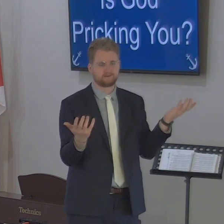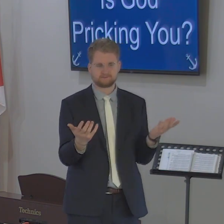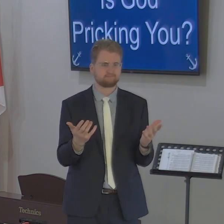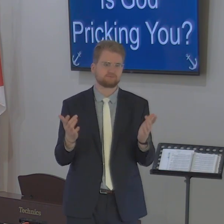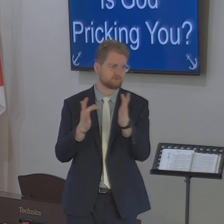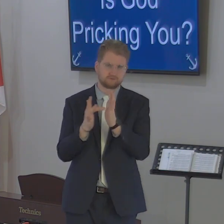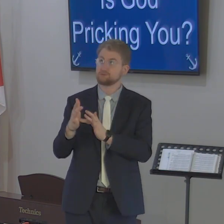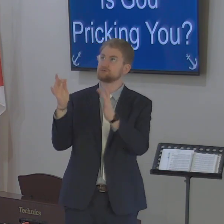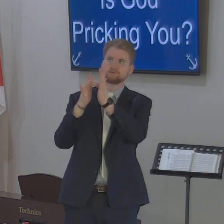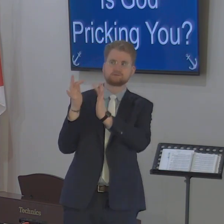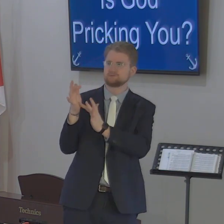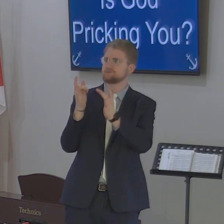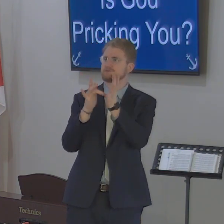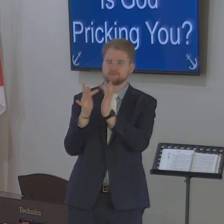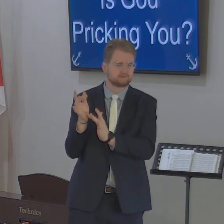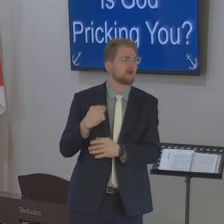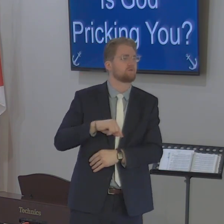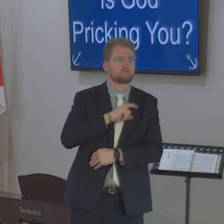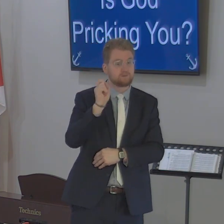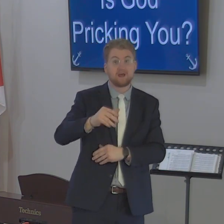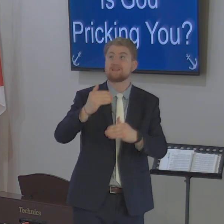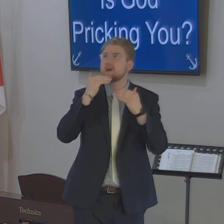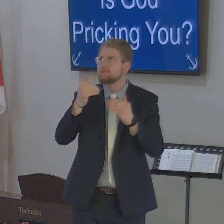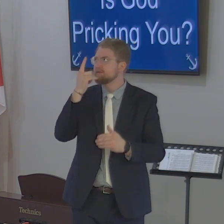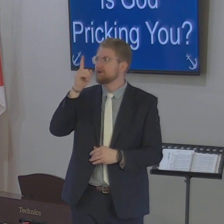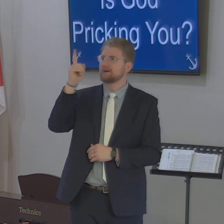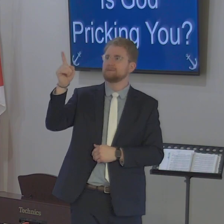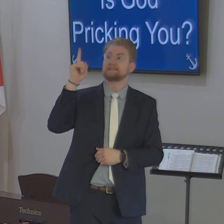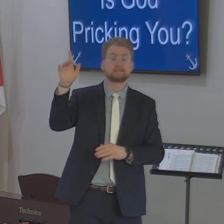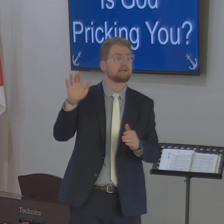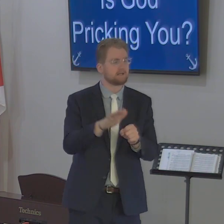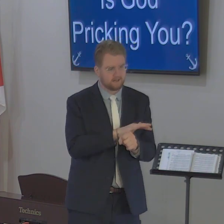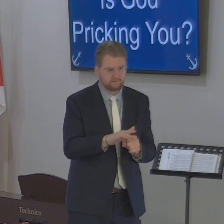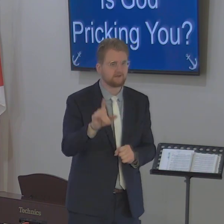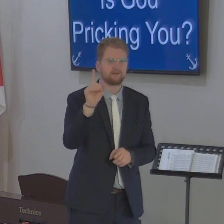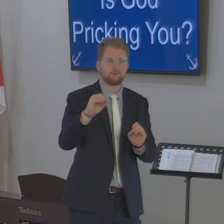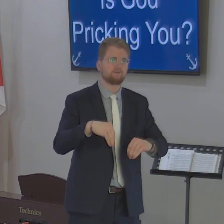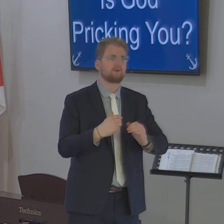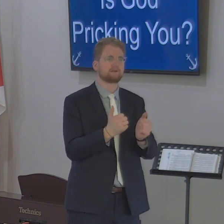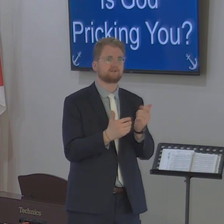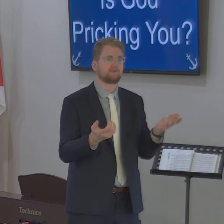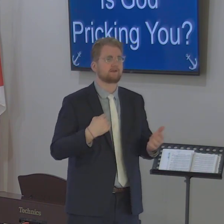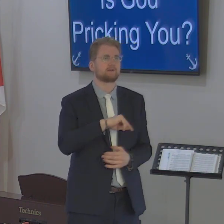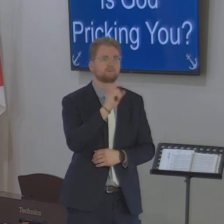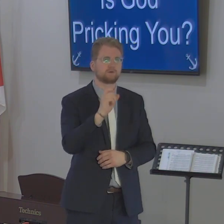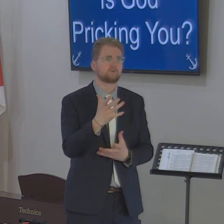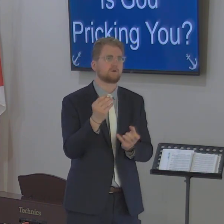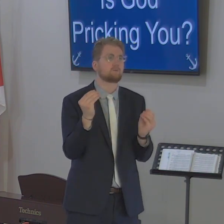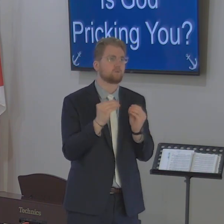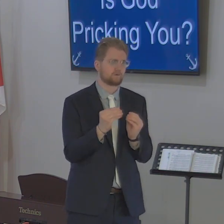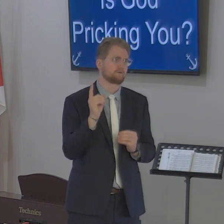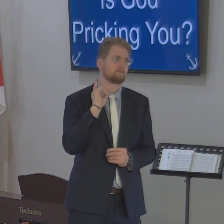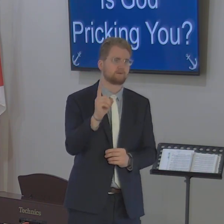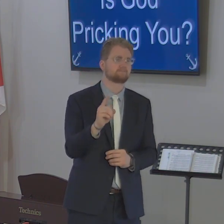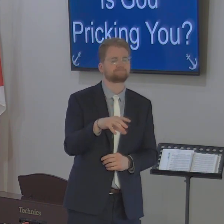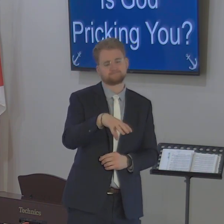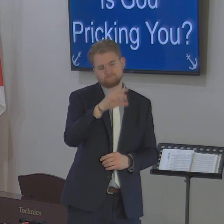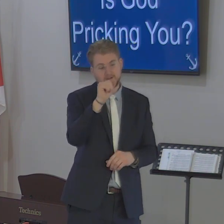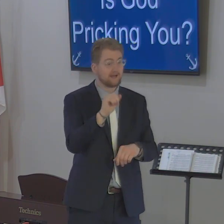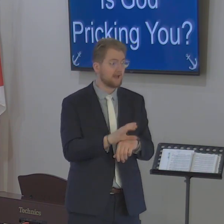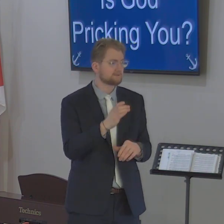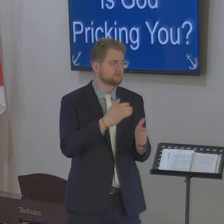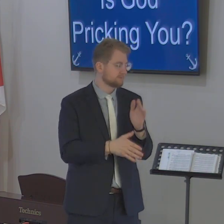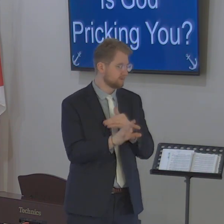for Jesus. He is enough. He provides everything, and we ought to want more of him, no doubt about it. Find Acts chapter 9 this